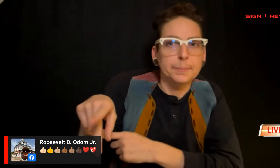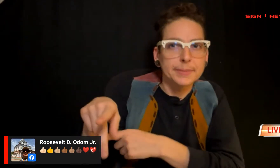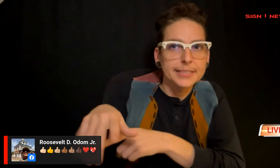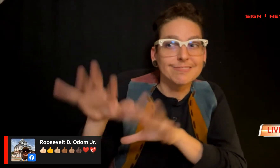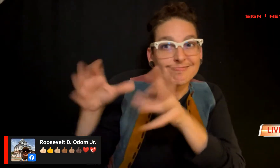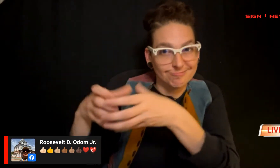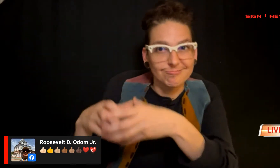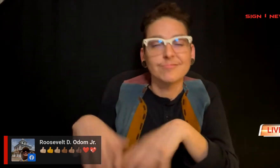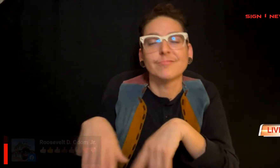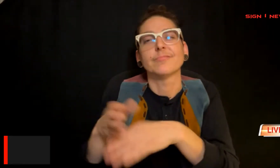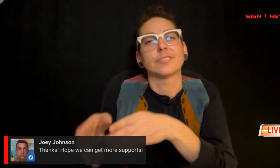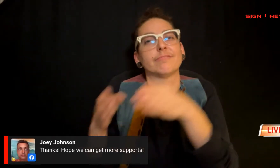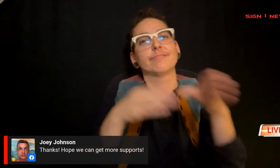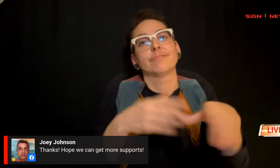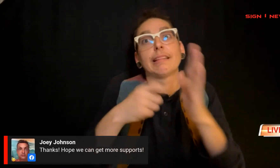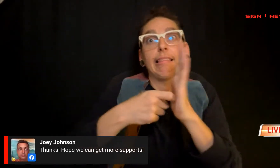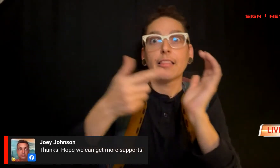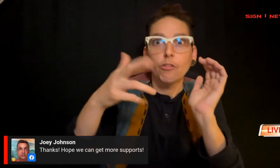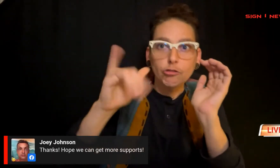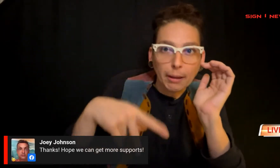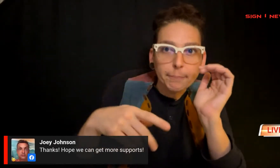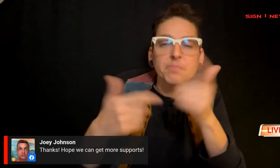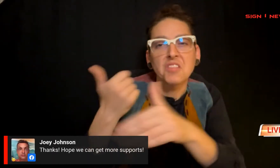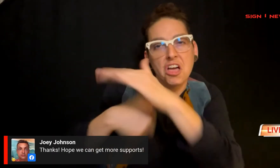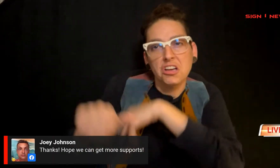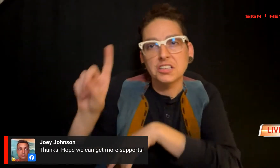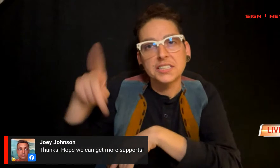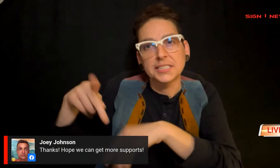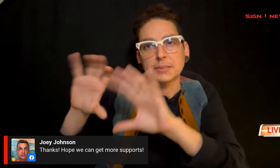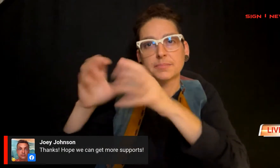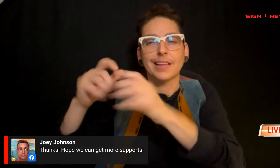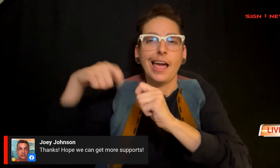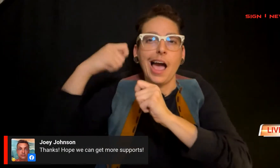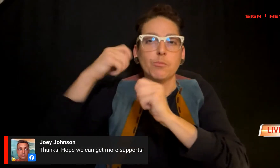work. I've worked closely with the director of photography. I was a key grip,